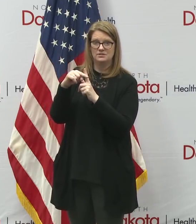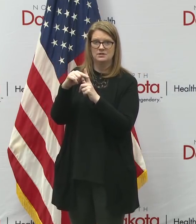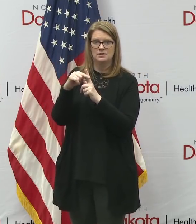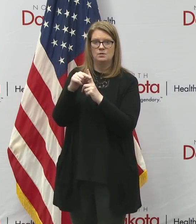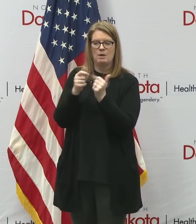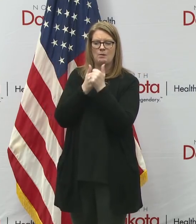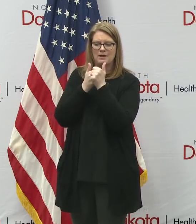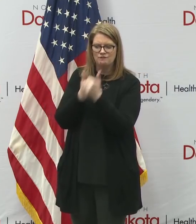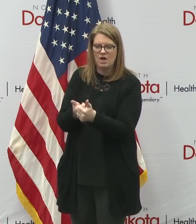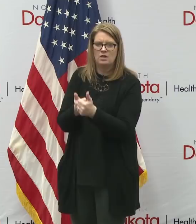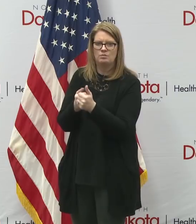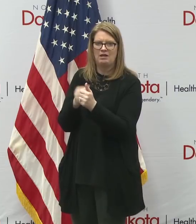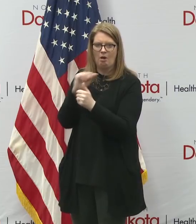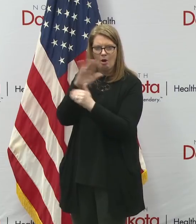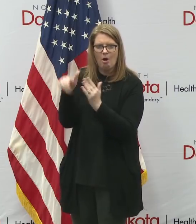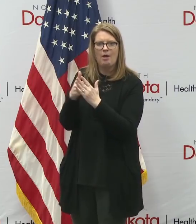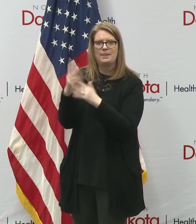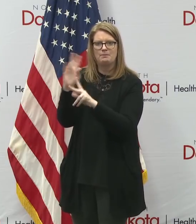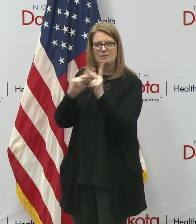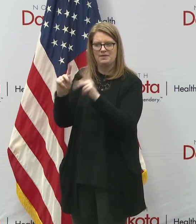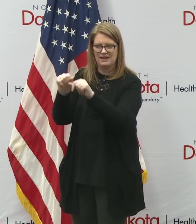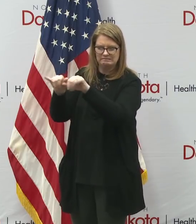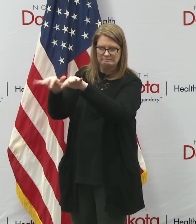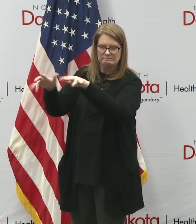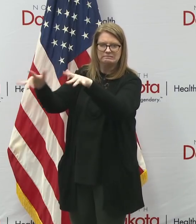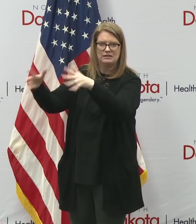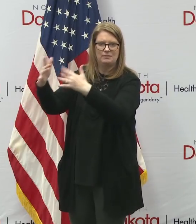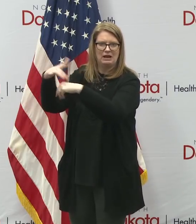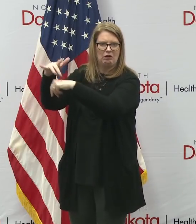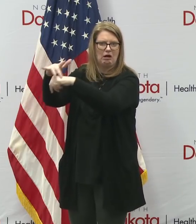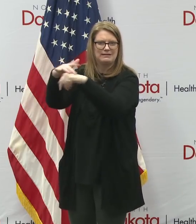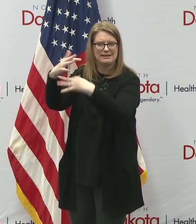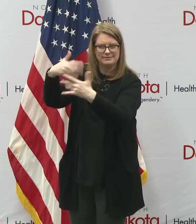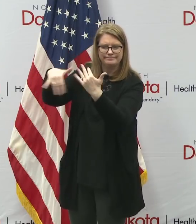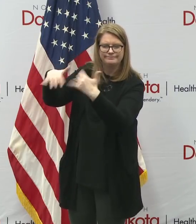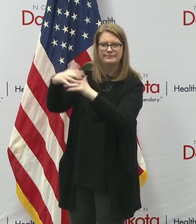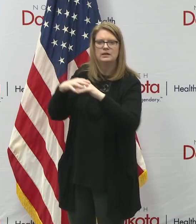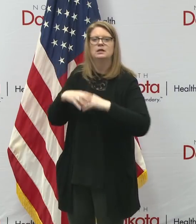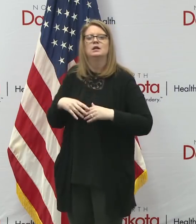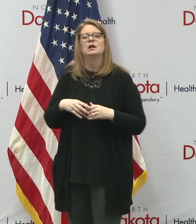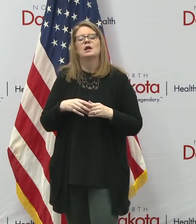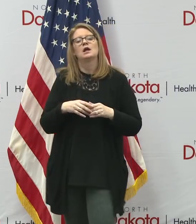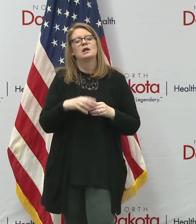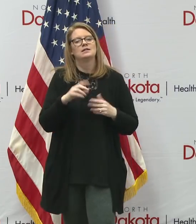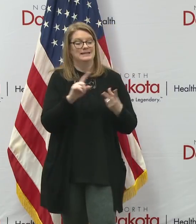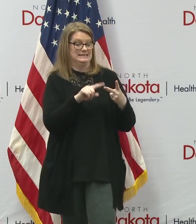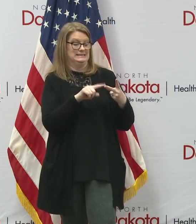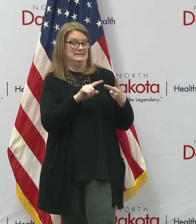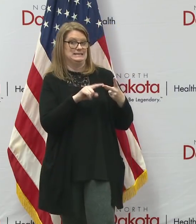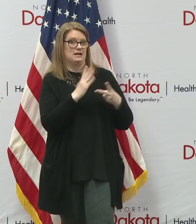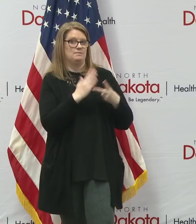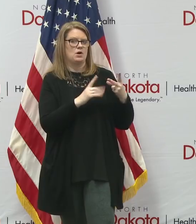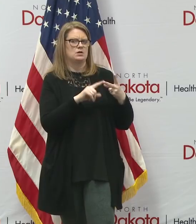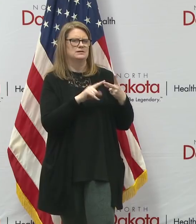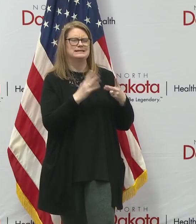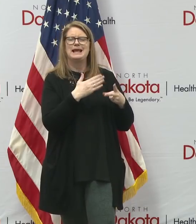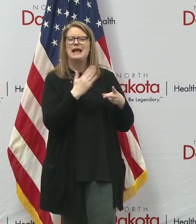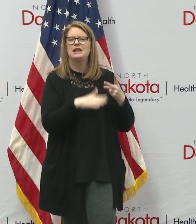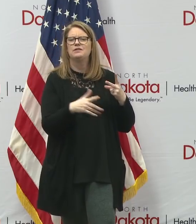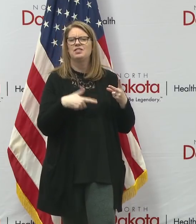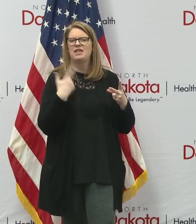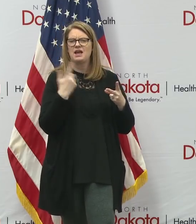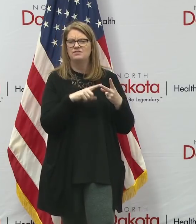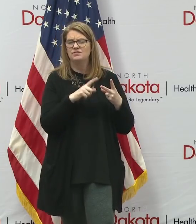tracking everybody you've been in contact with. The second one was a question about end of life. If someone was end of life, would